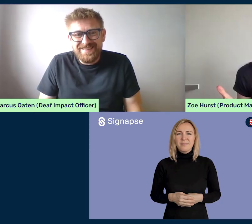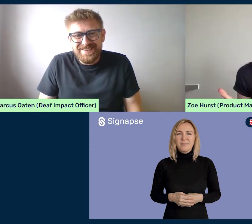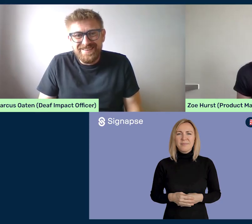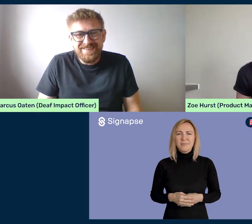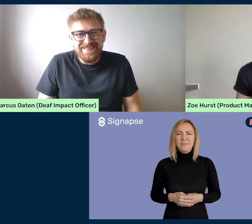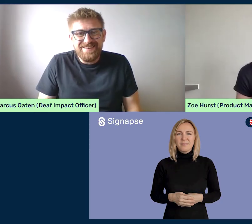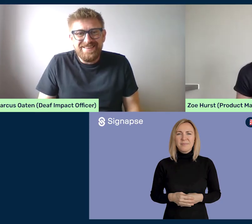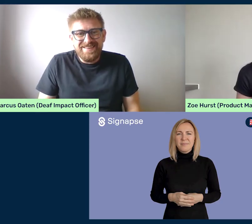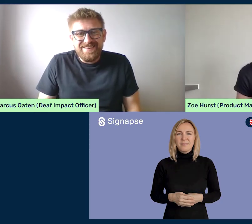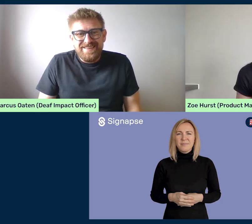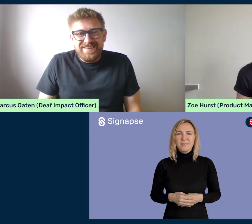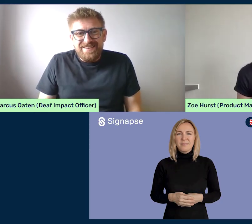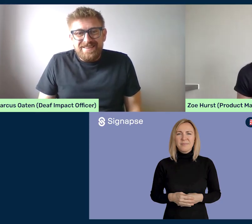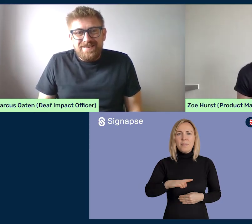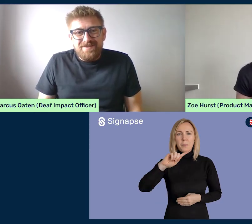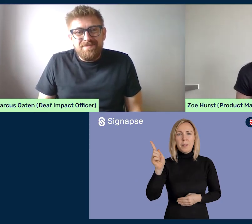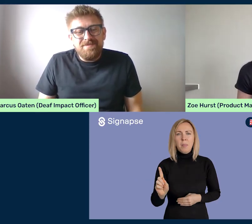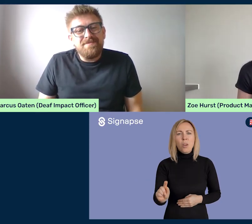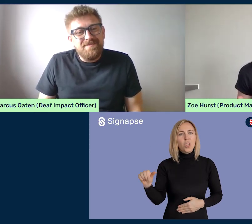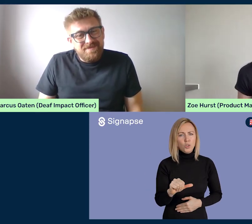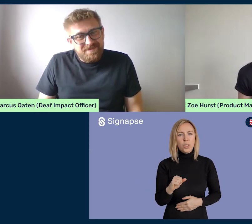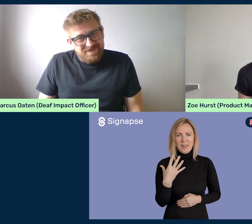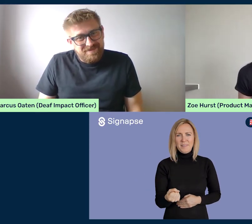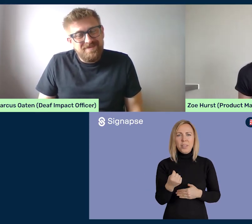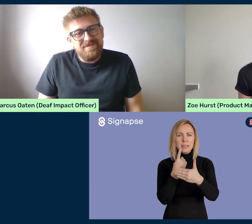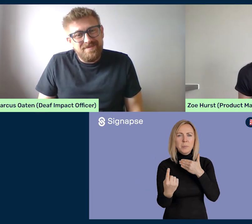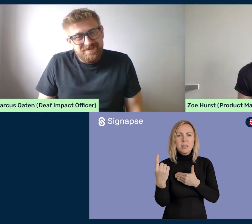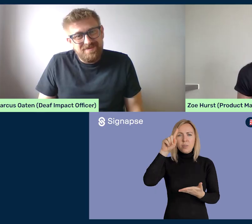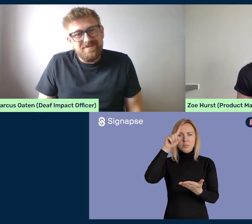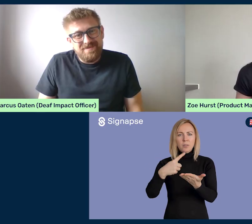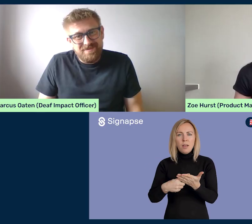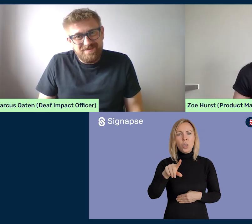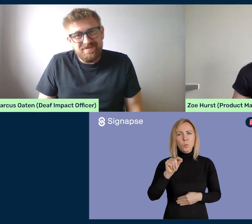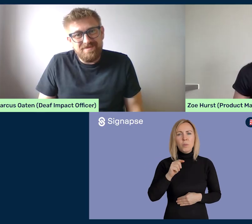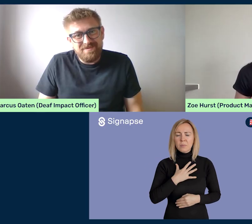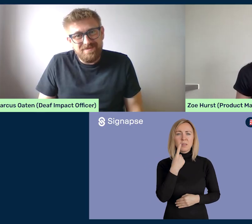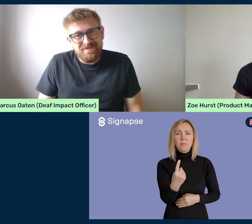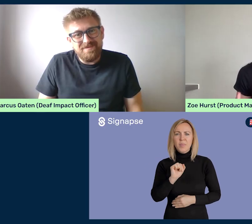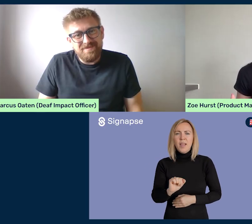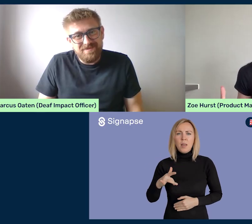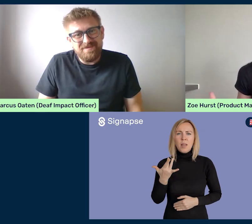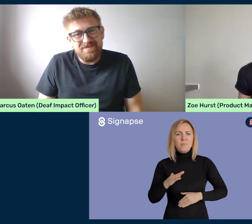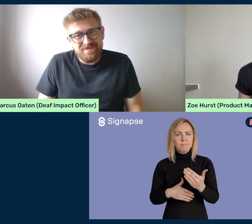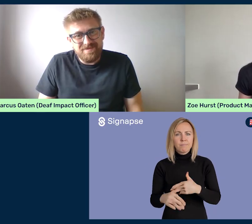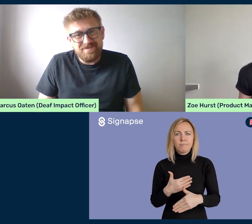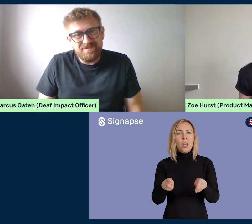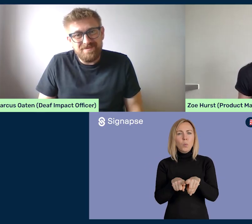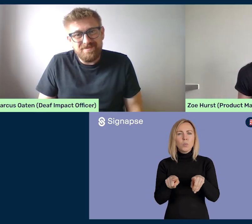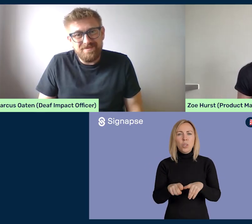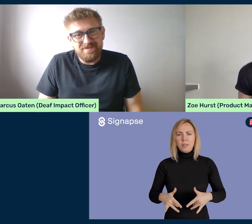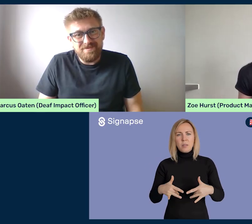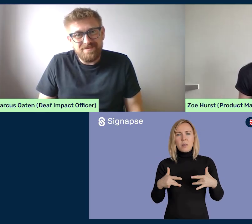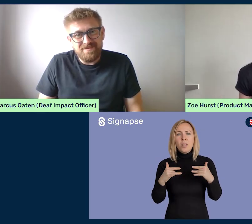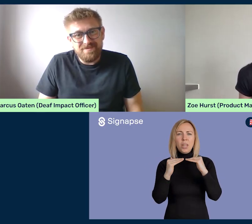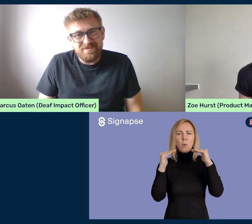autonomy to make the decisions that they need to make, to be able to go around their own lives and you know, feel that they have equal